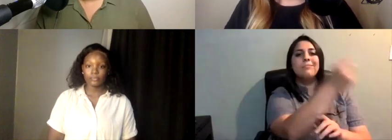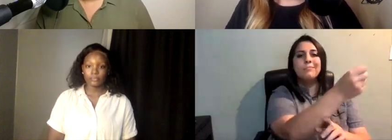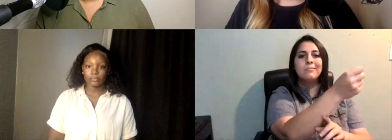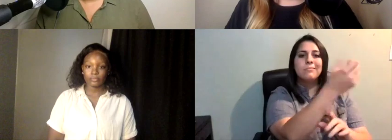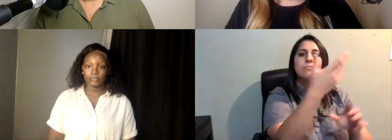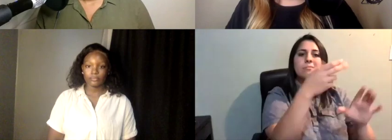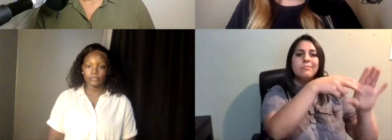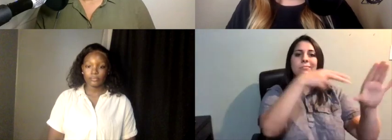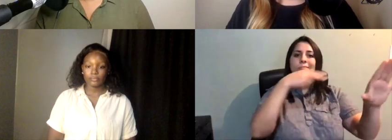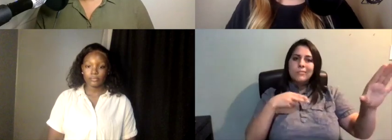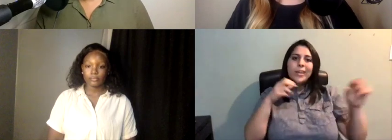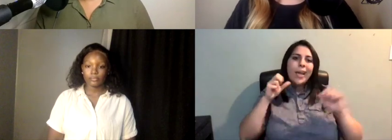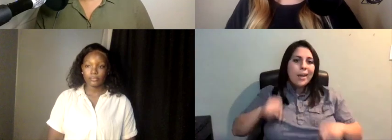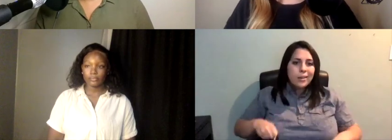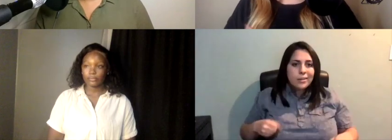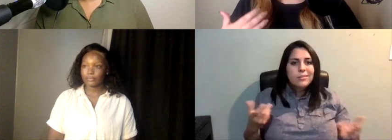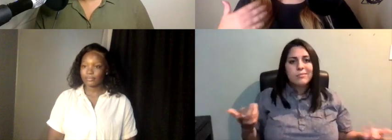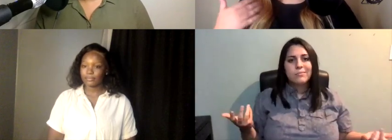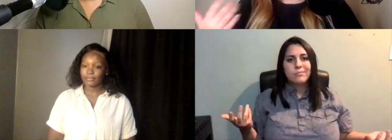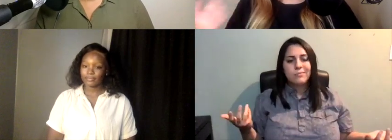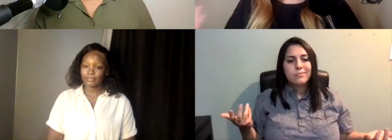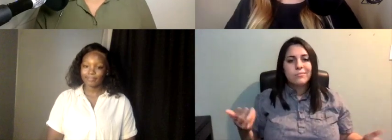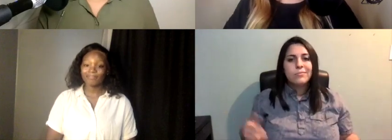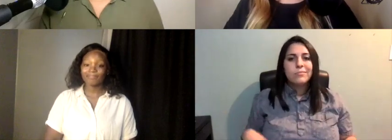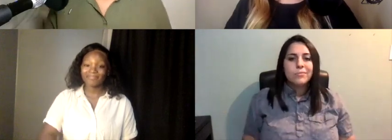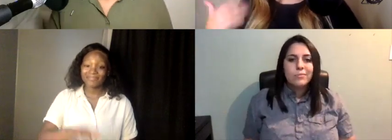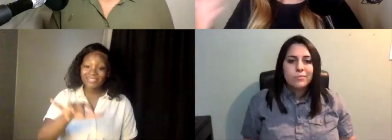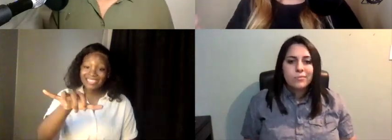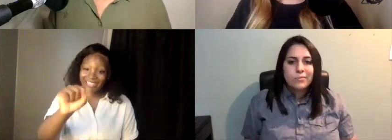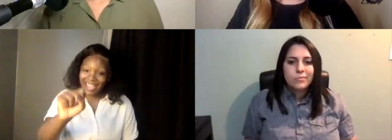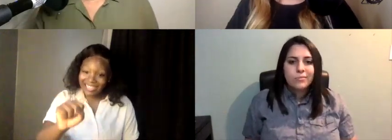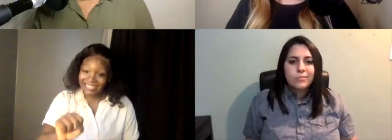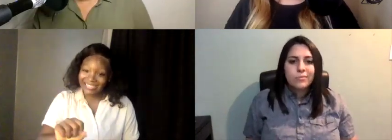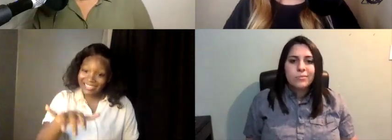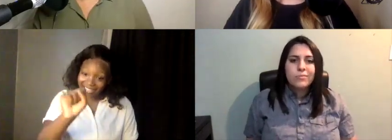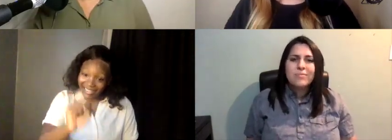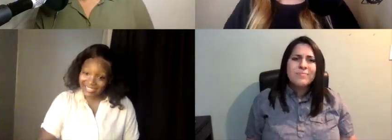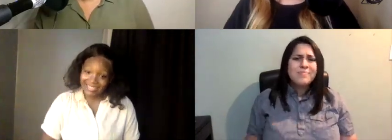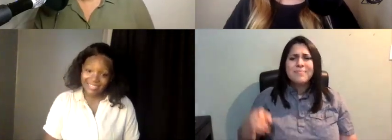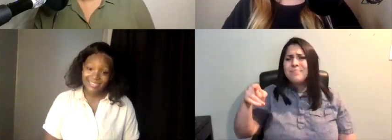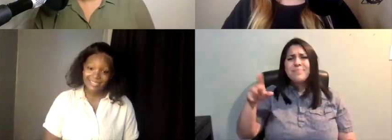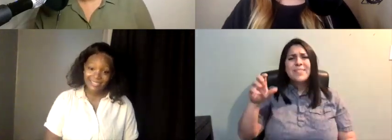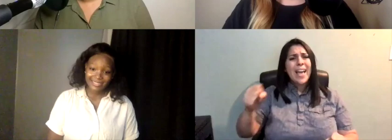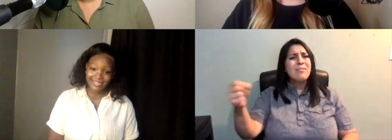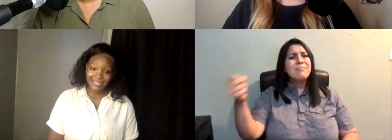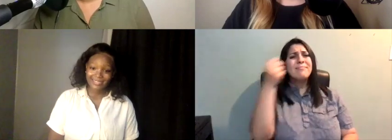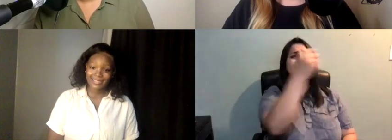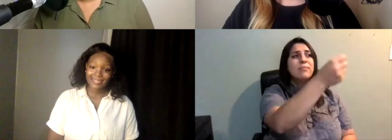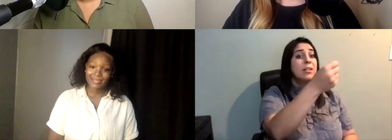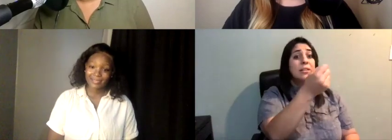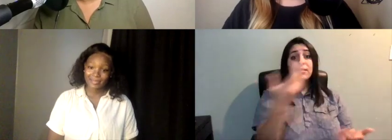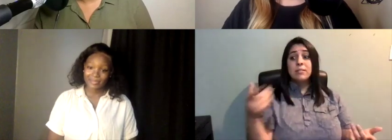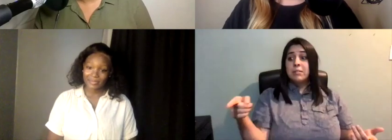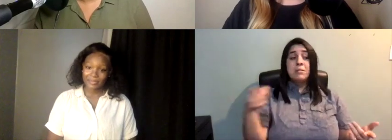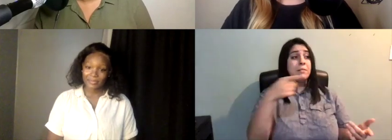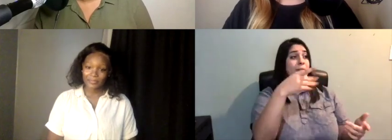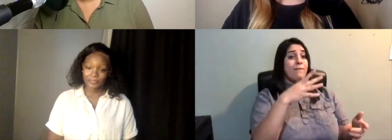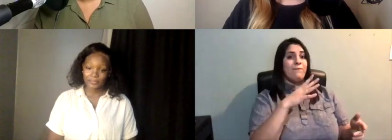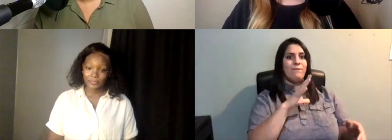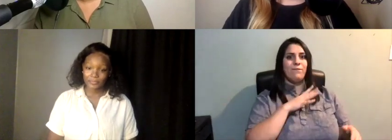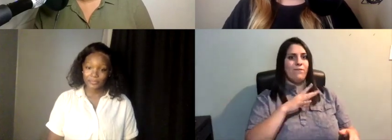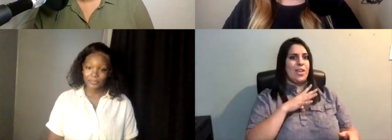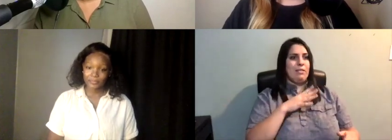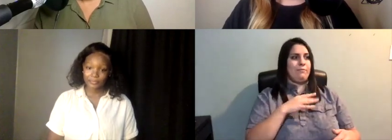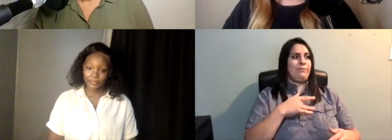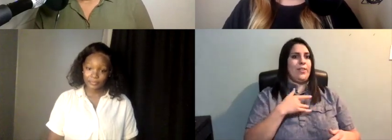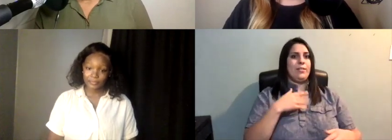are leaving. Yes. And they, you know what I mean? They can fill that spot and they might be fulfilled in that position. And so it's